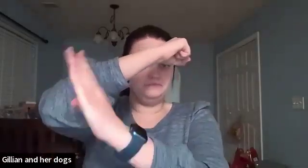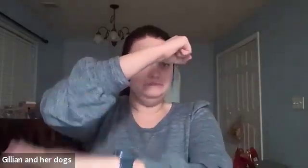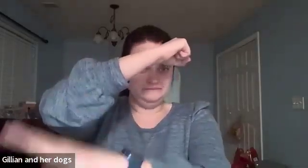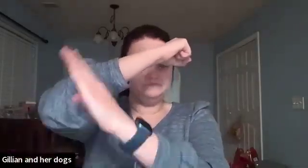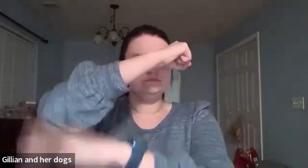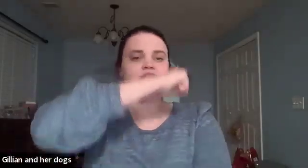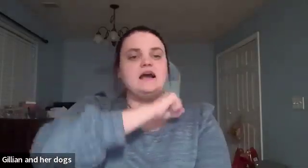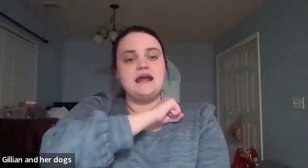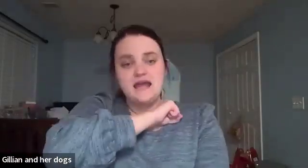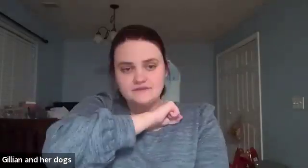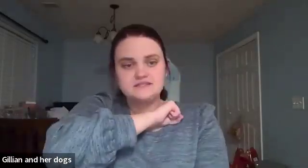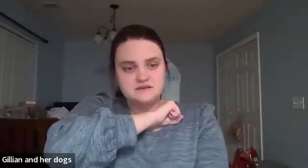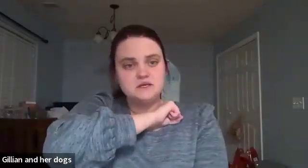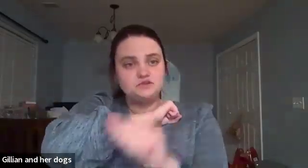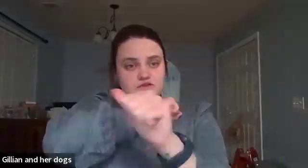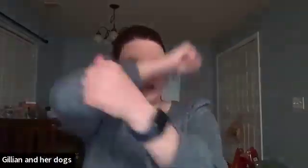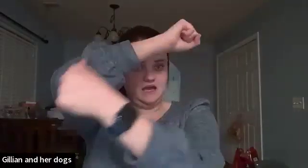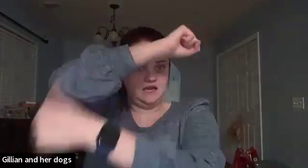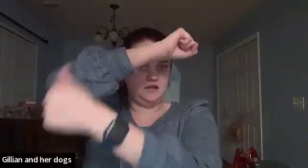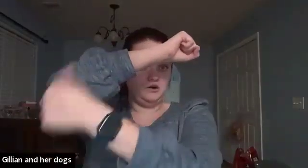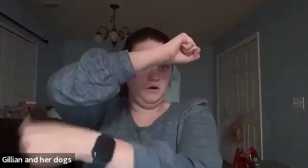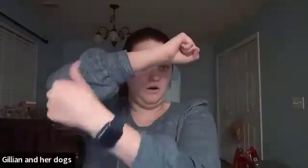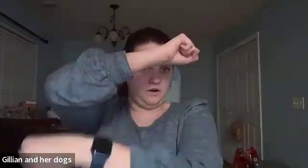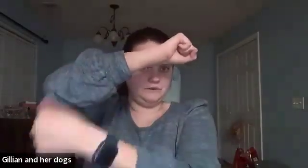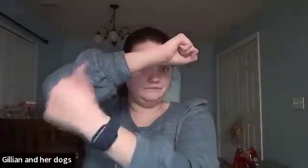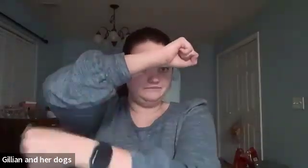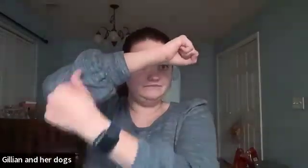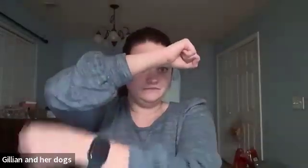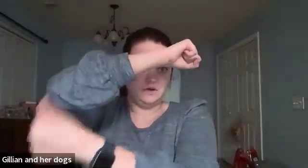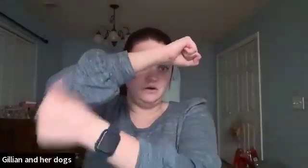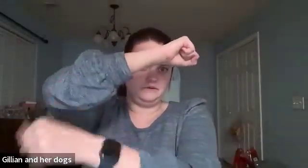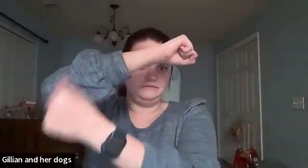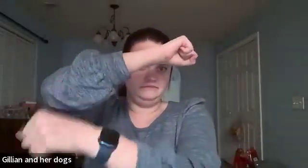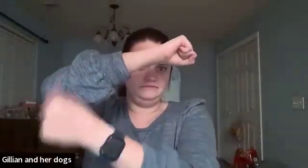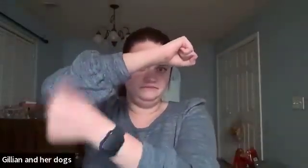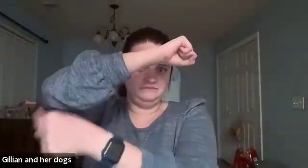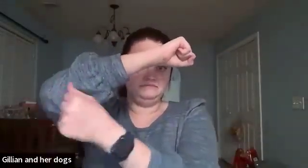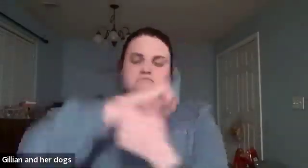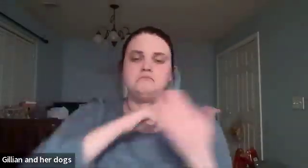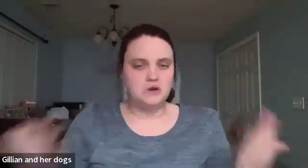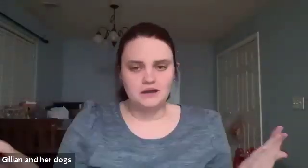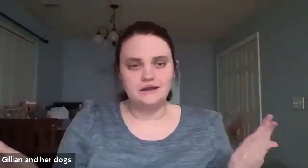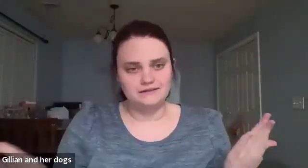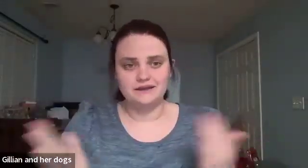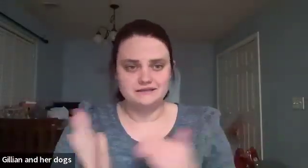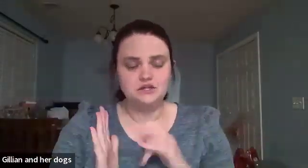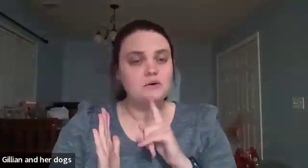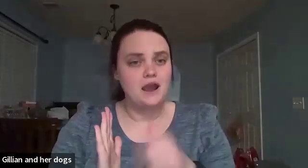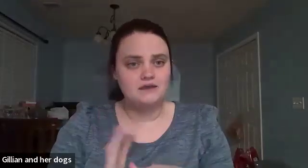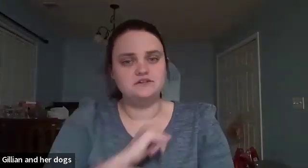Fall. And I have seen some people do the A and go autumn. Autumn. But again, like I said, you don't have